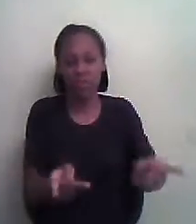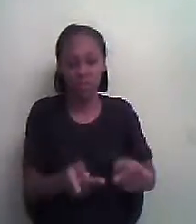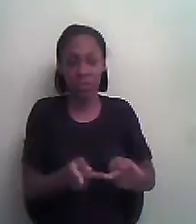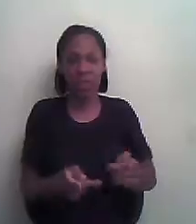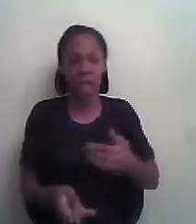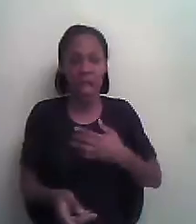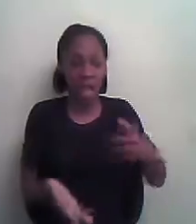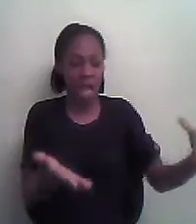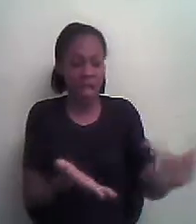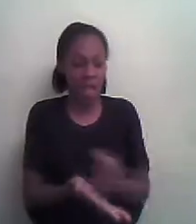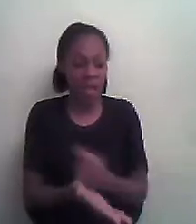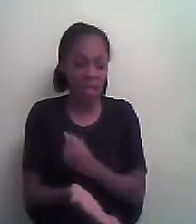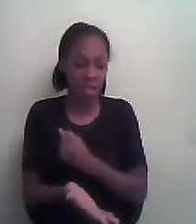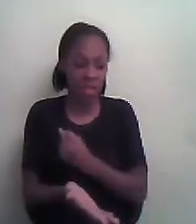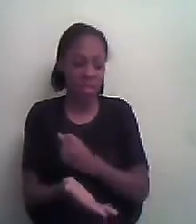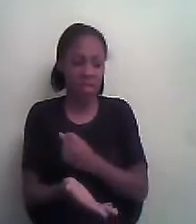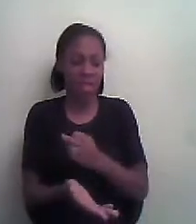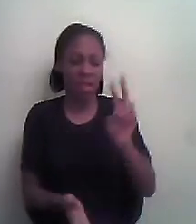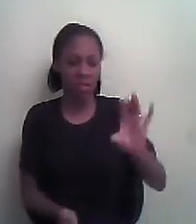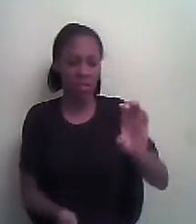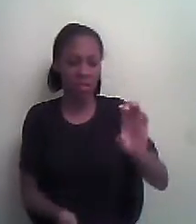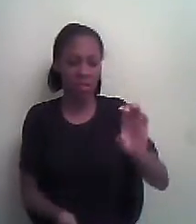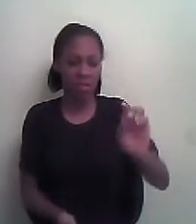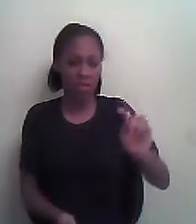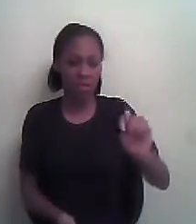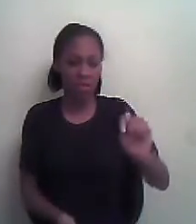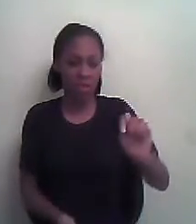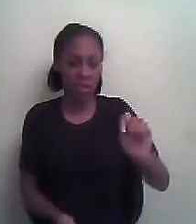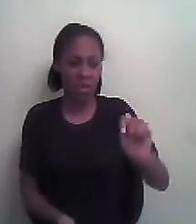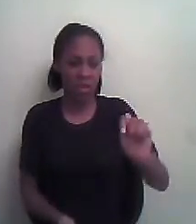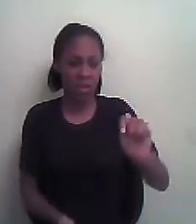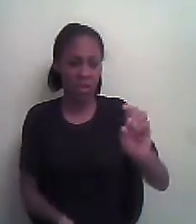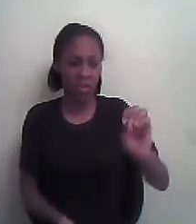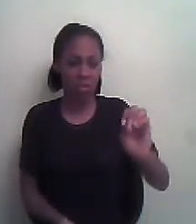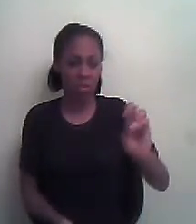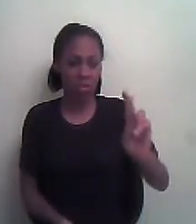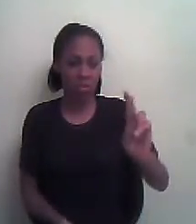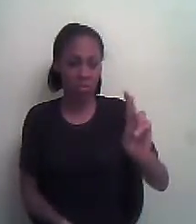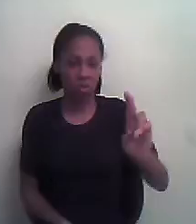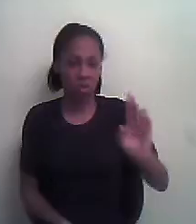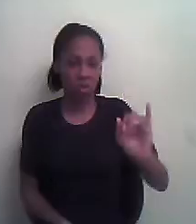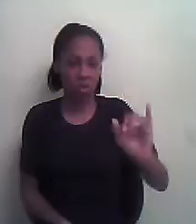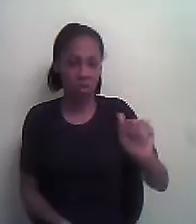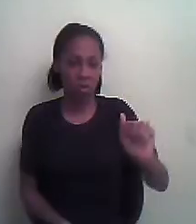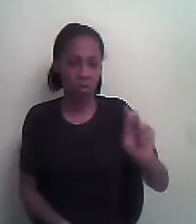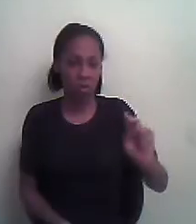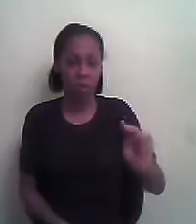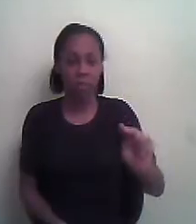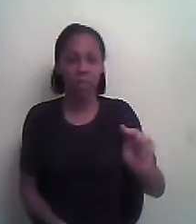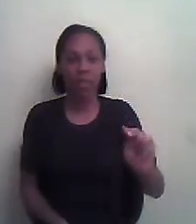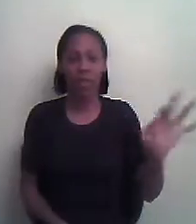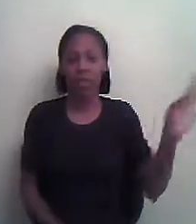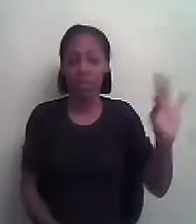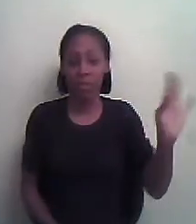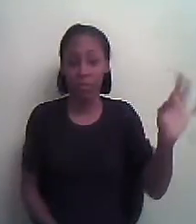In fact, if you would enter my living room today, you would see a beautiful mahogany sideboard, and on that you